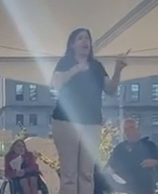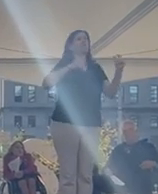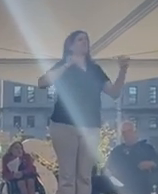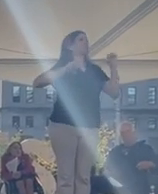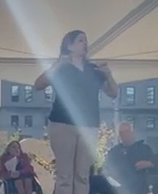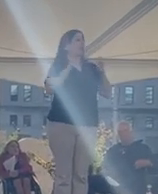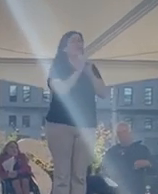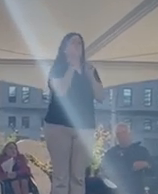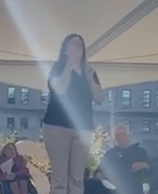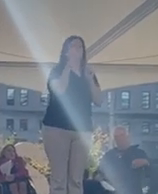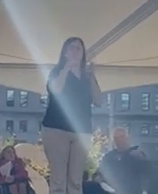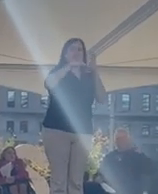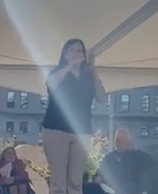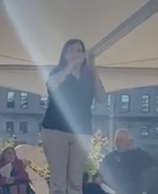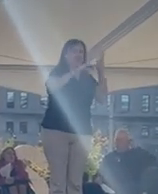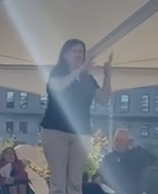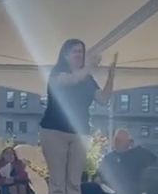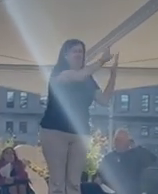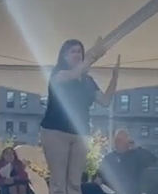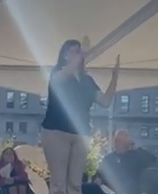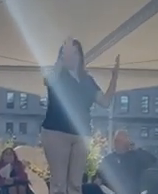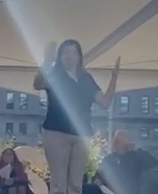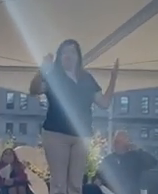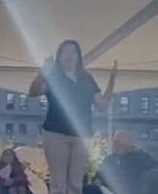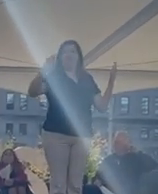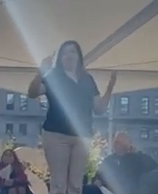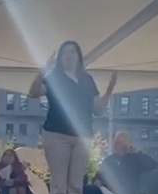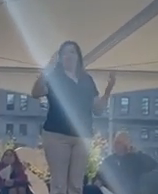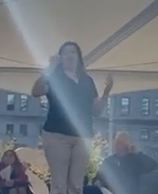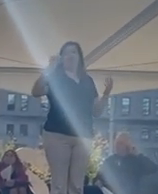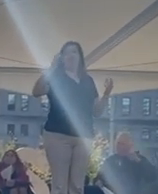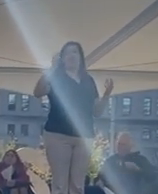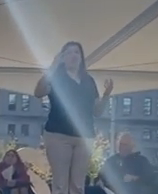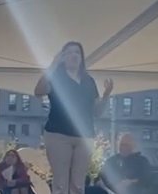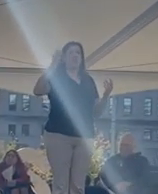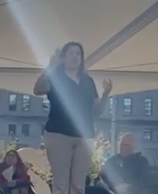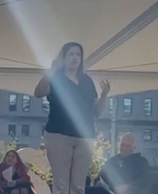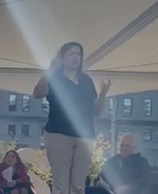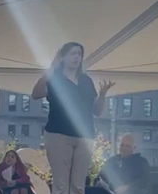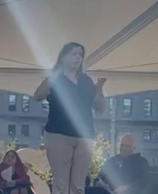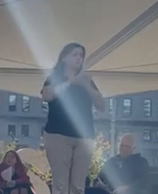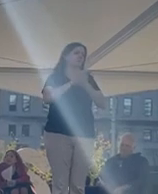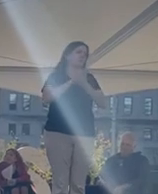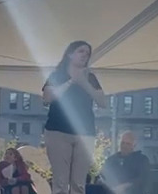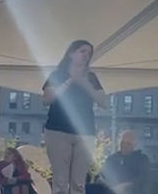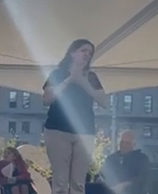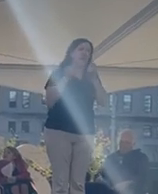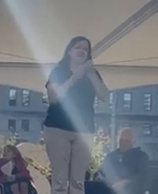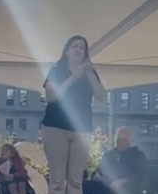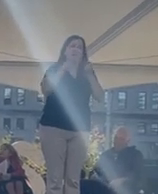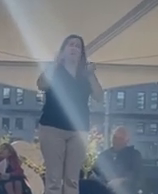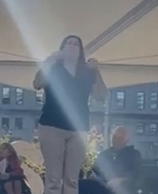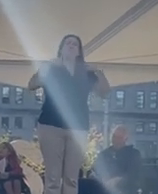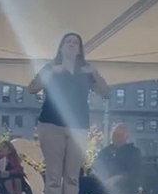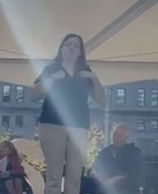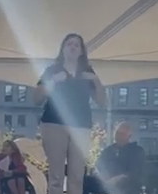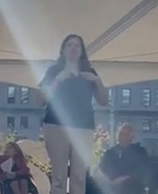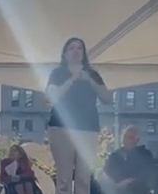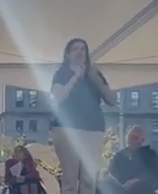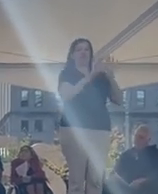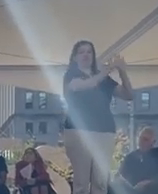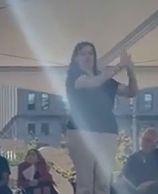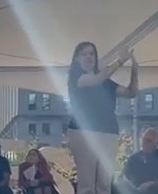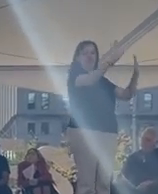of 12 paintings that Ed Gallagher was so gracious to give me, to advocate for me.